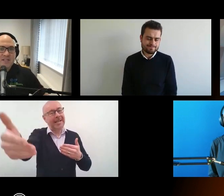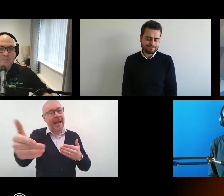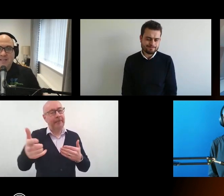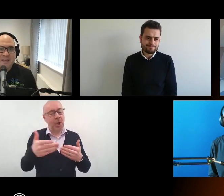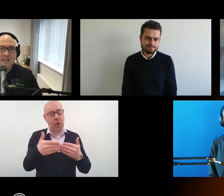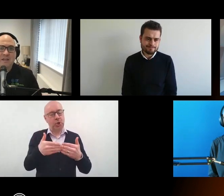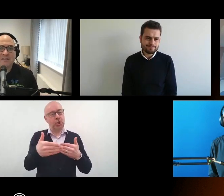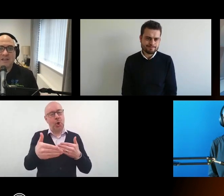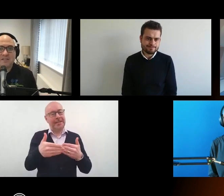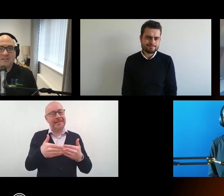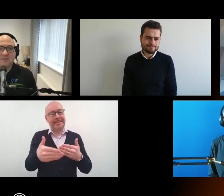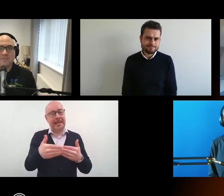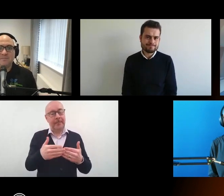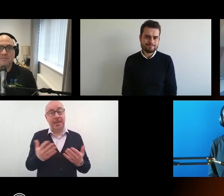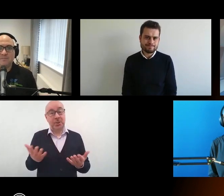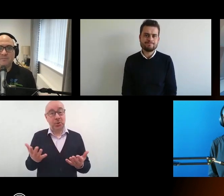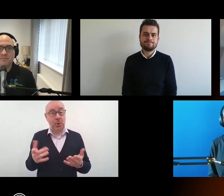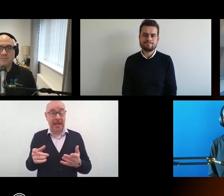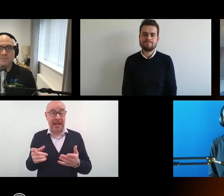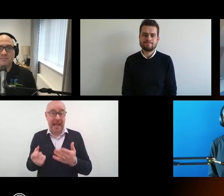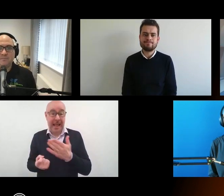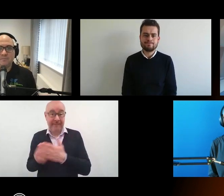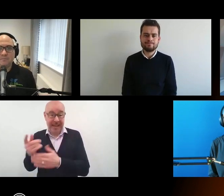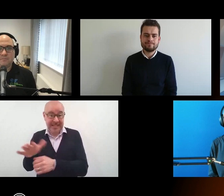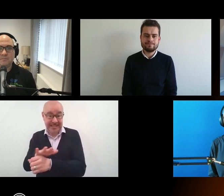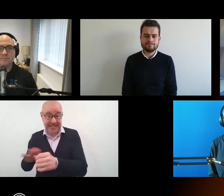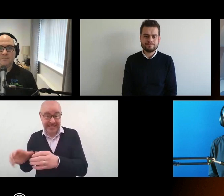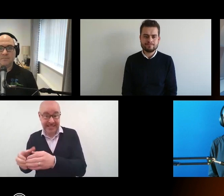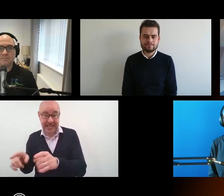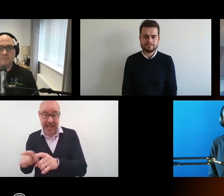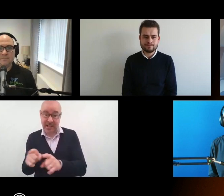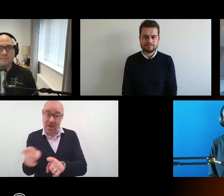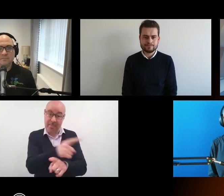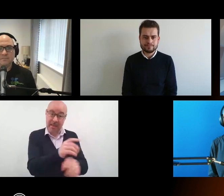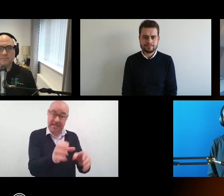in the event space and in other sectors? It is.